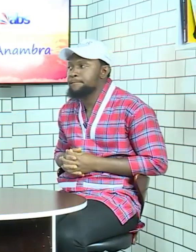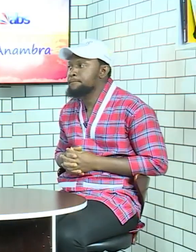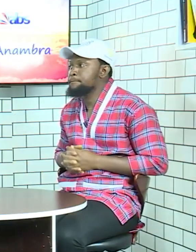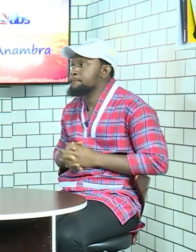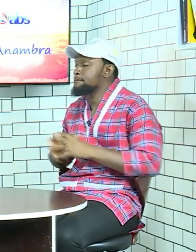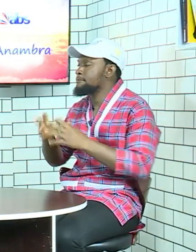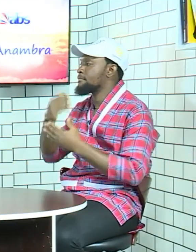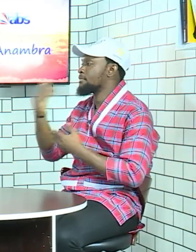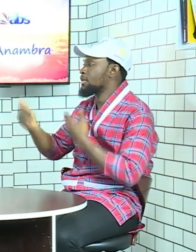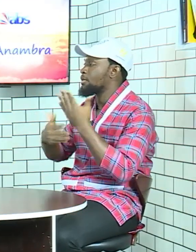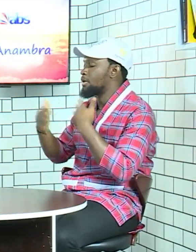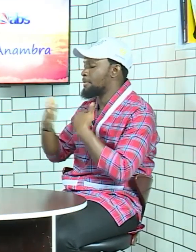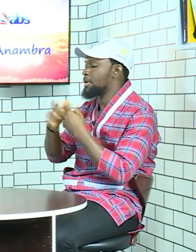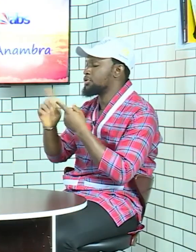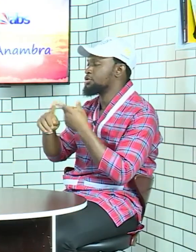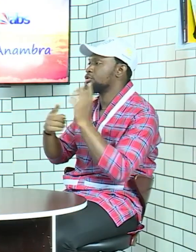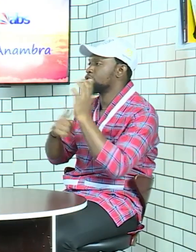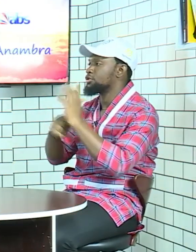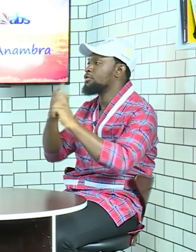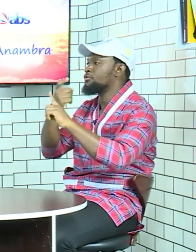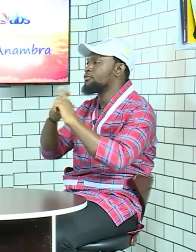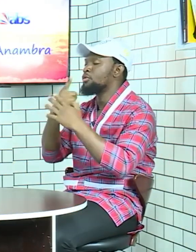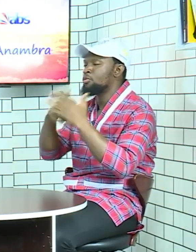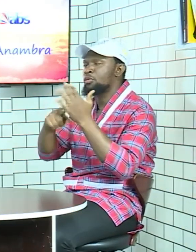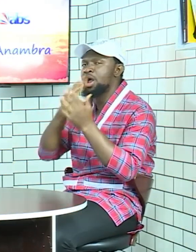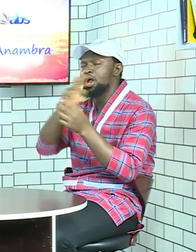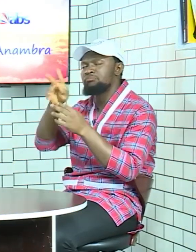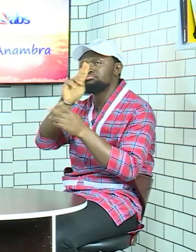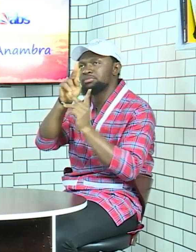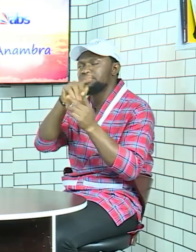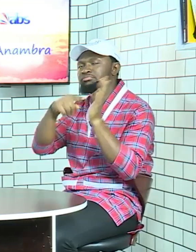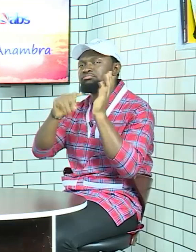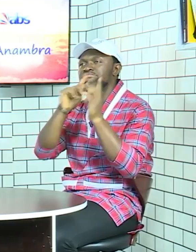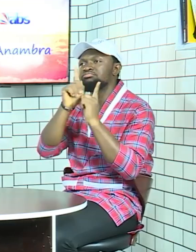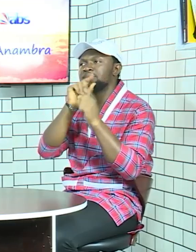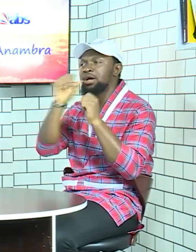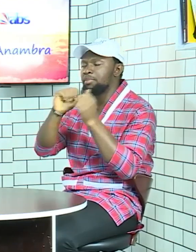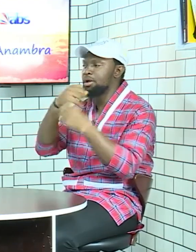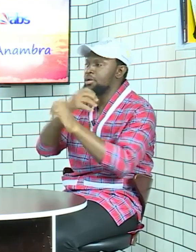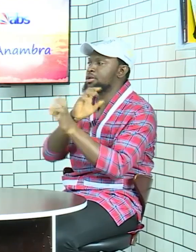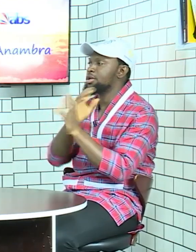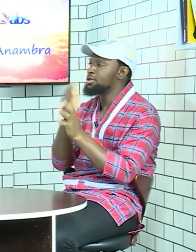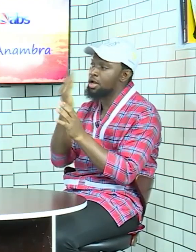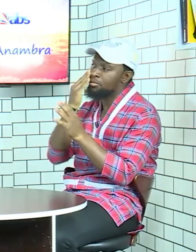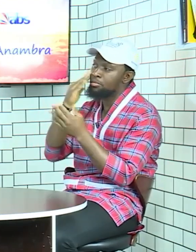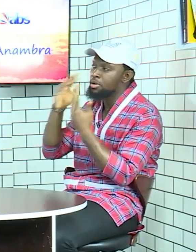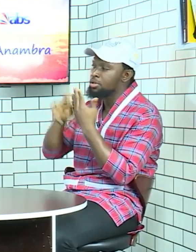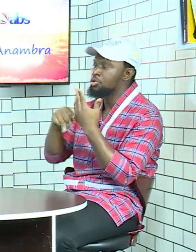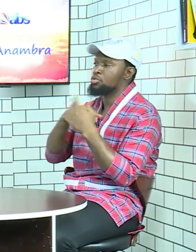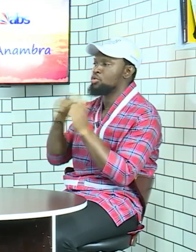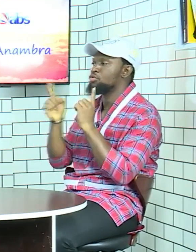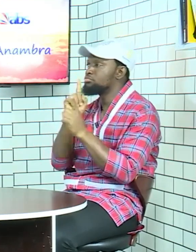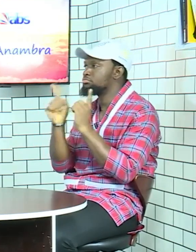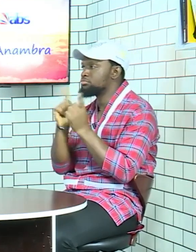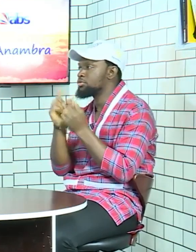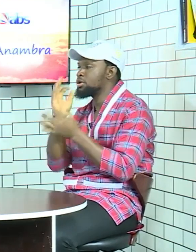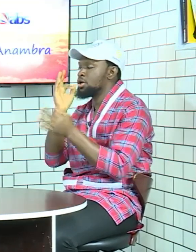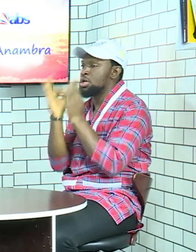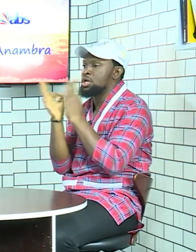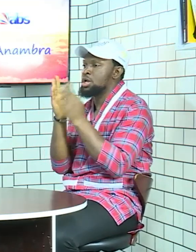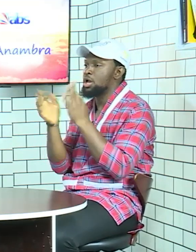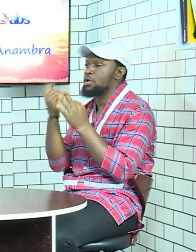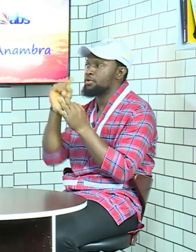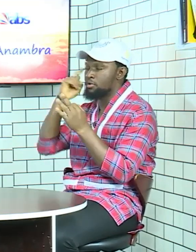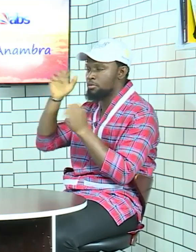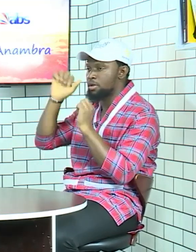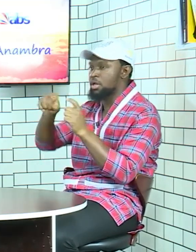You're welcome back to the show. So from what our respondent says, it's all about creating awareness. And we've mentioned if the